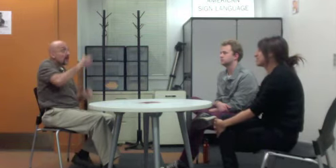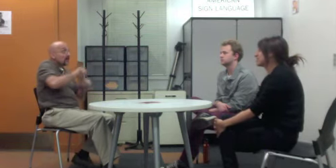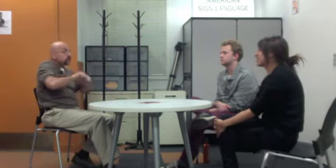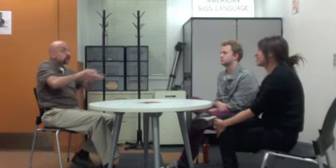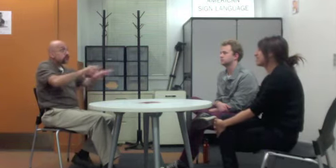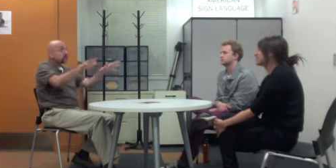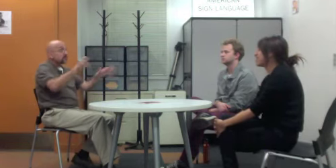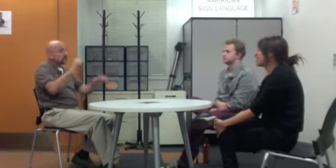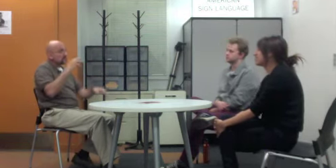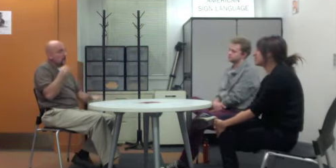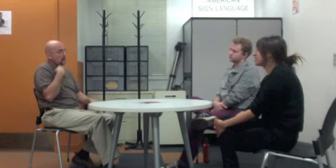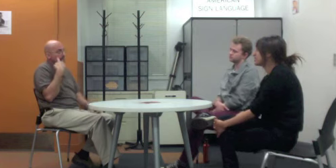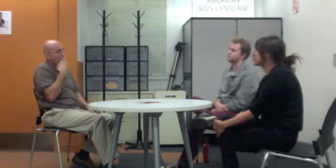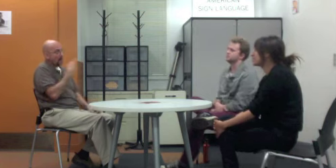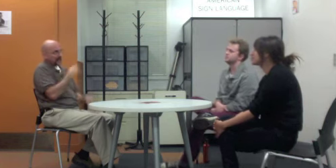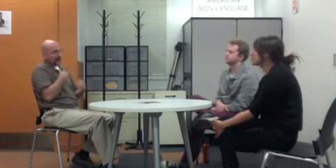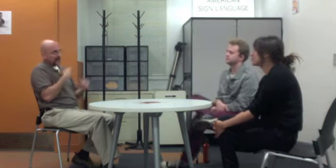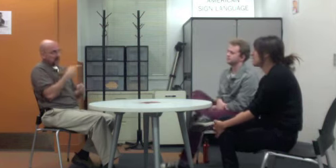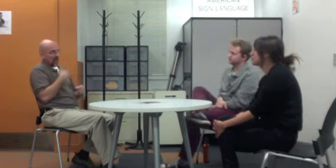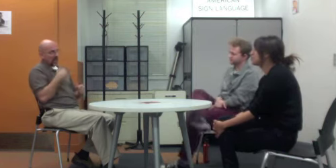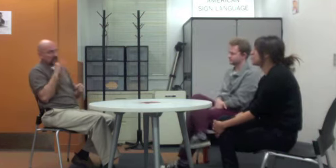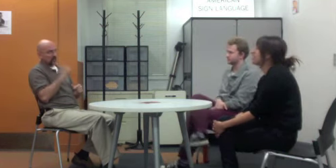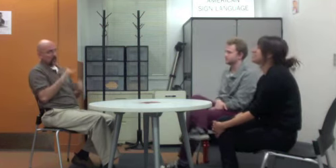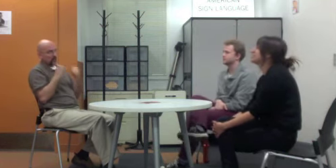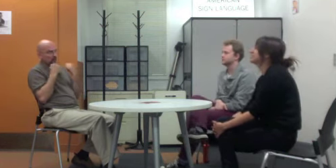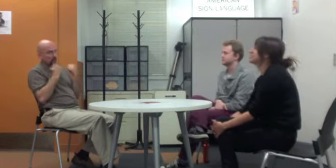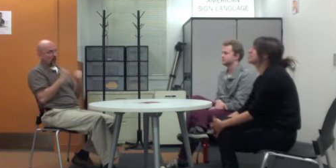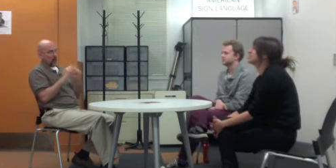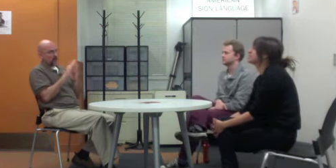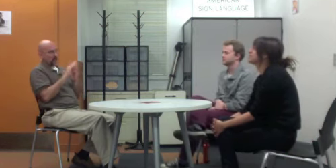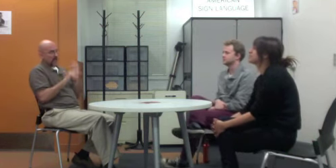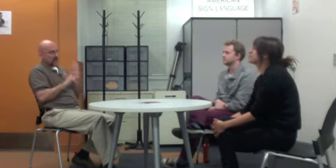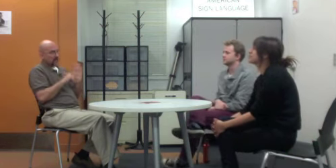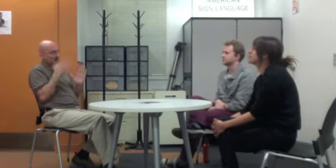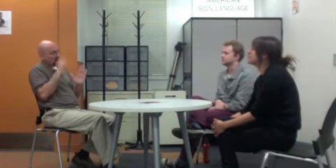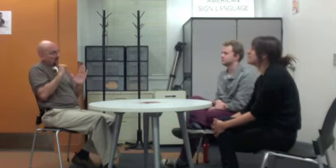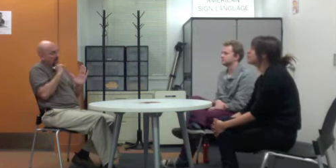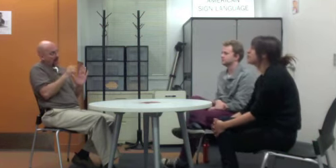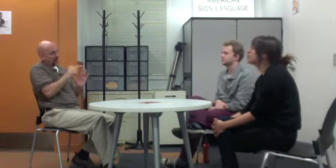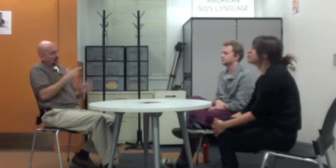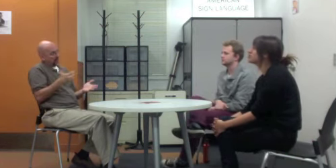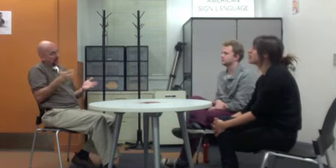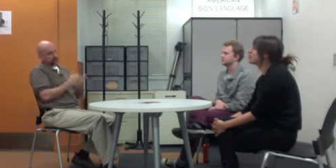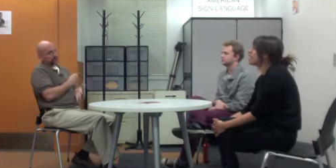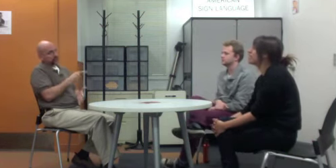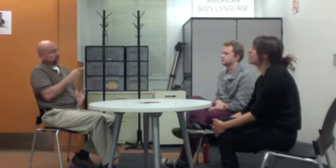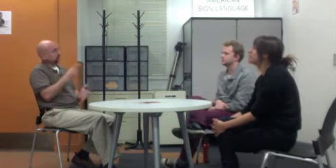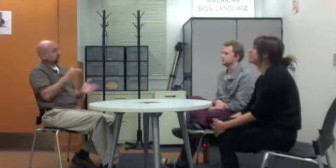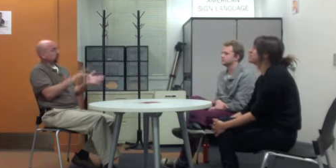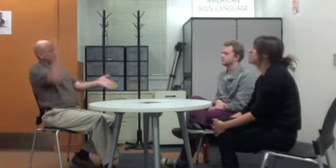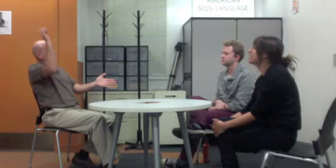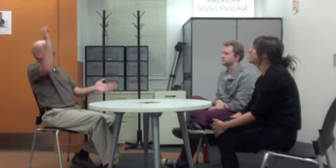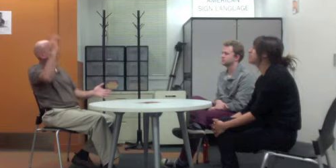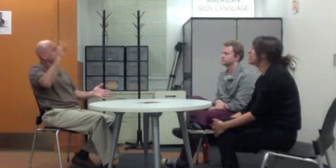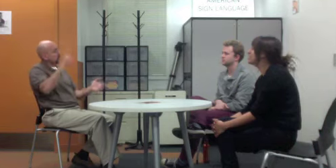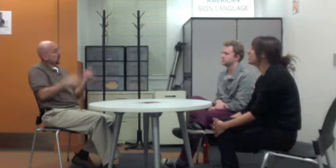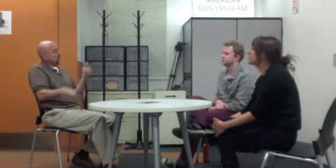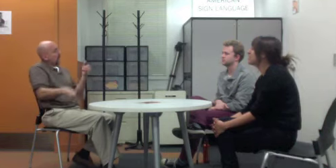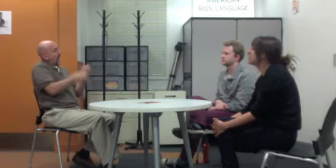And there's a lot to the process. So if you have a strong background in Spanish, why not take advantage of